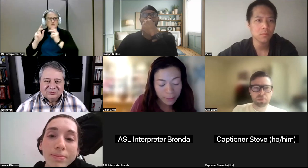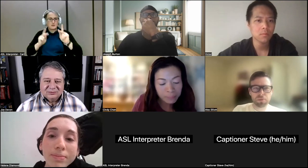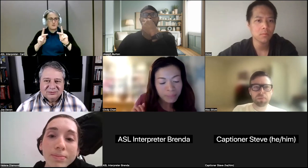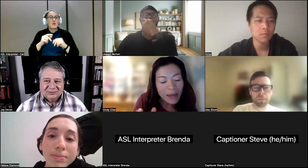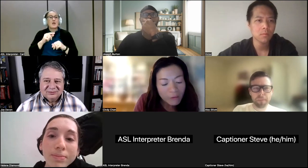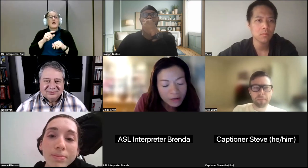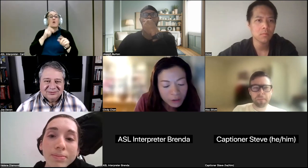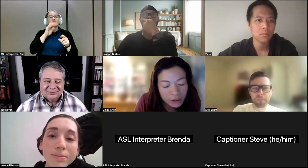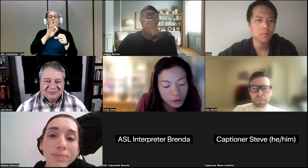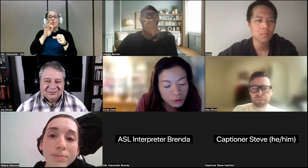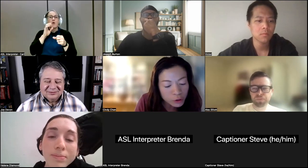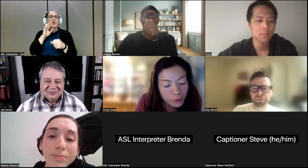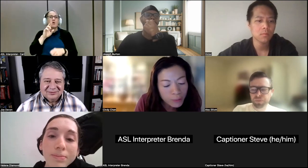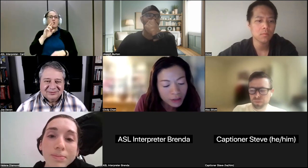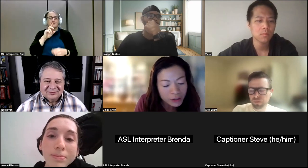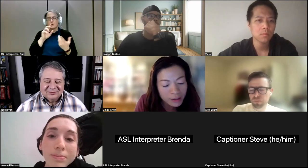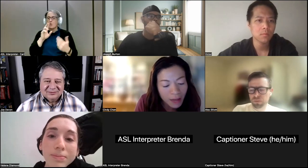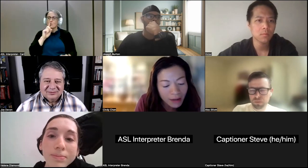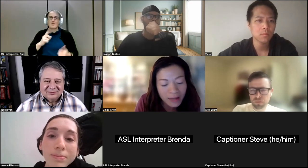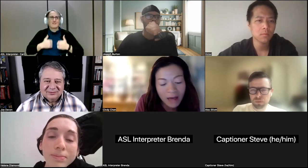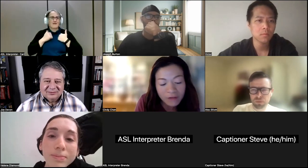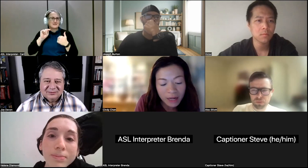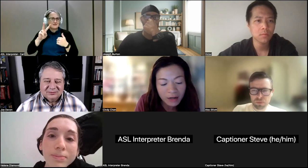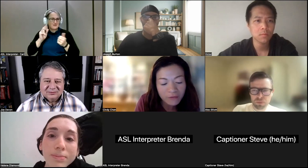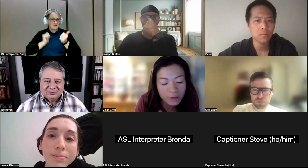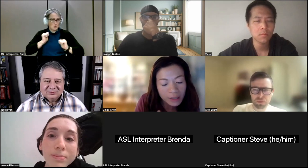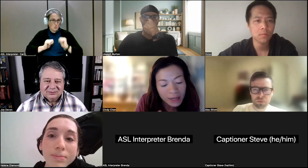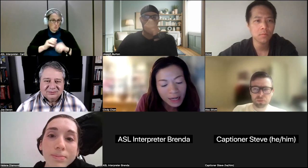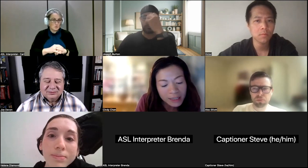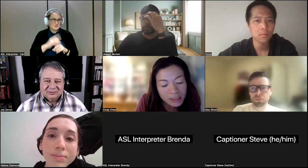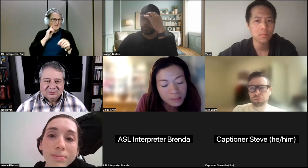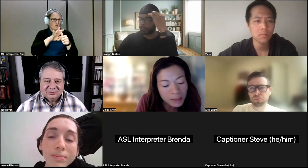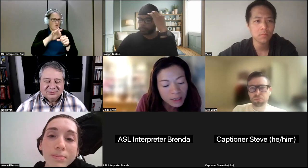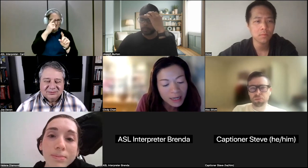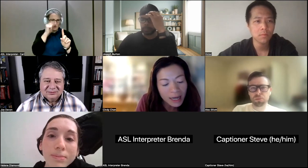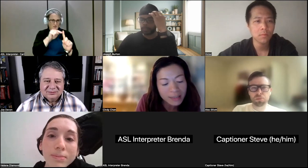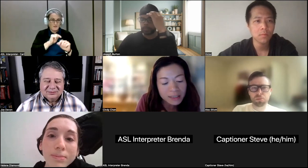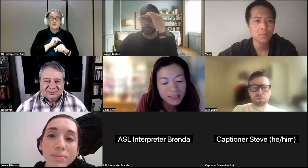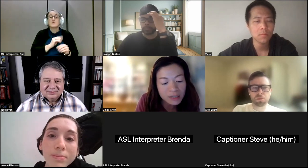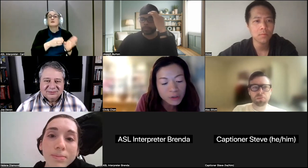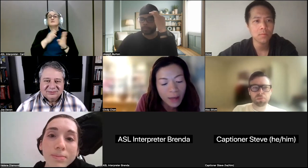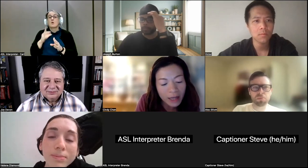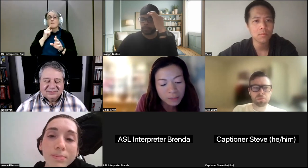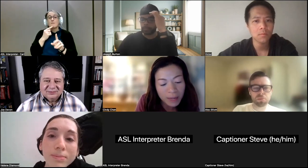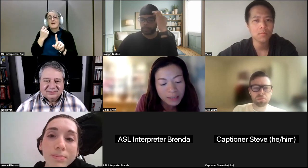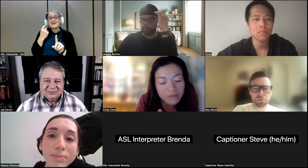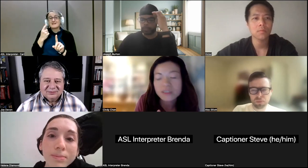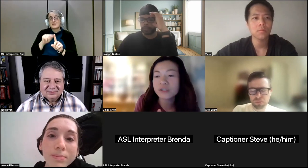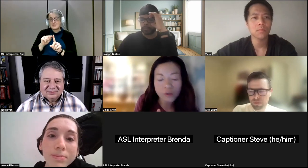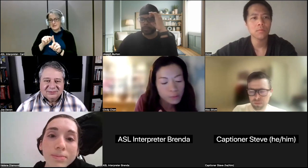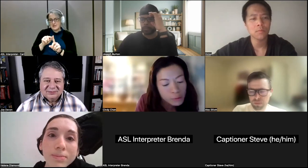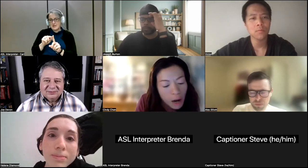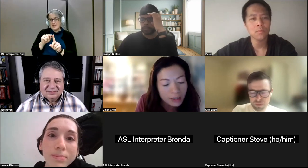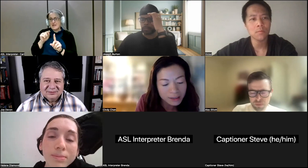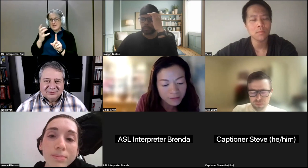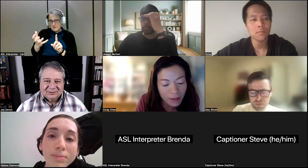shows. However, Joe's true passion lie in advocating for accessibility as an essential aspect of